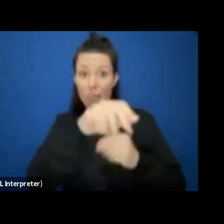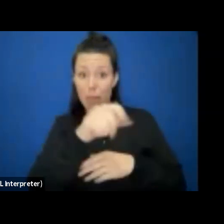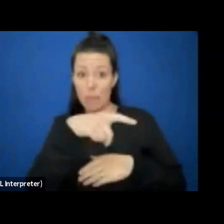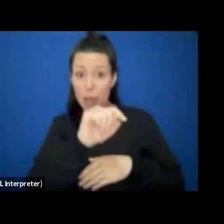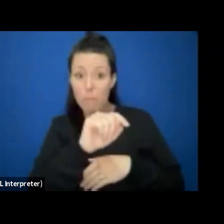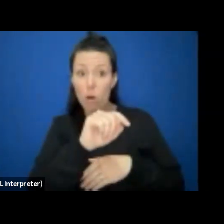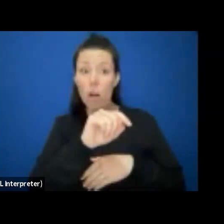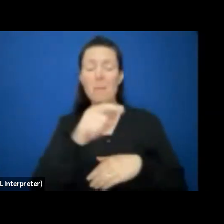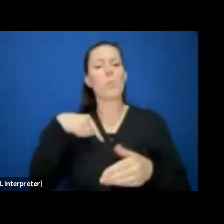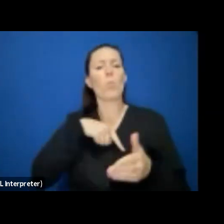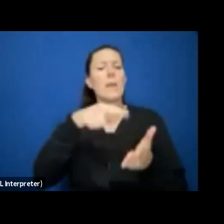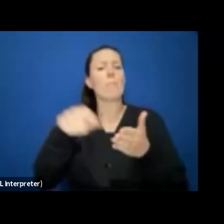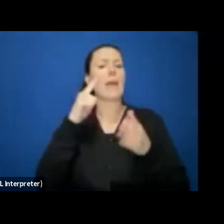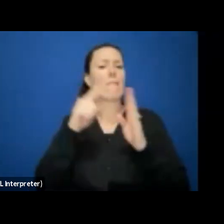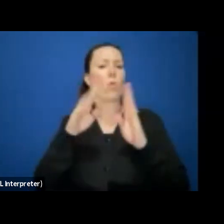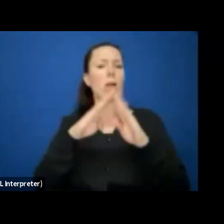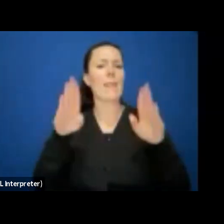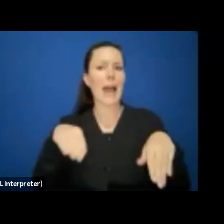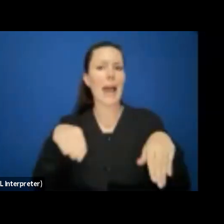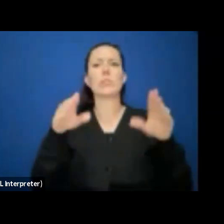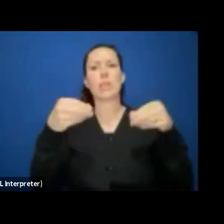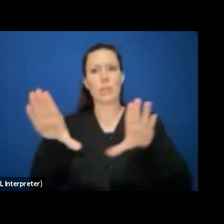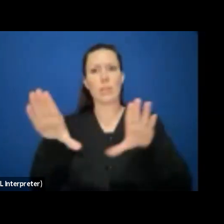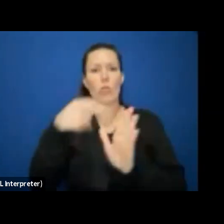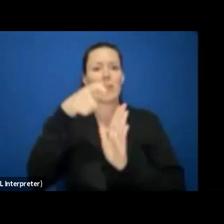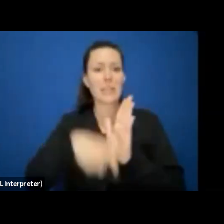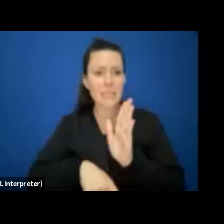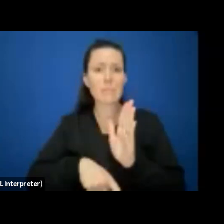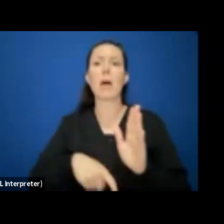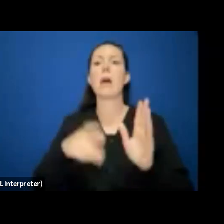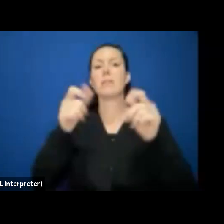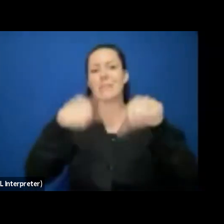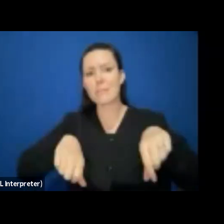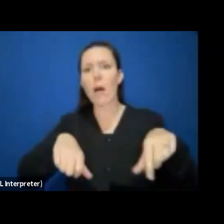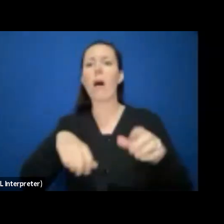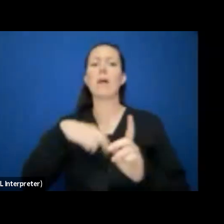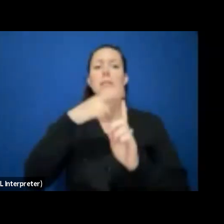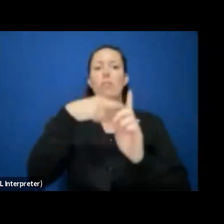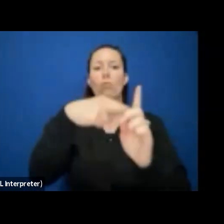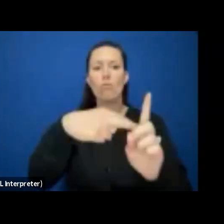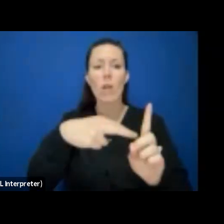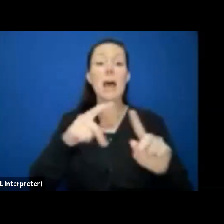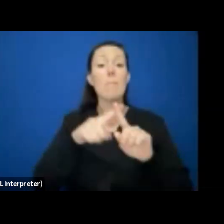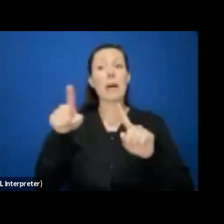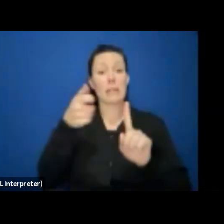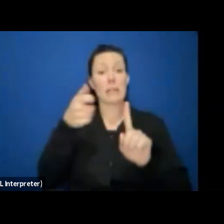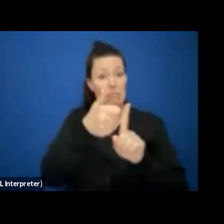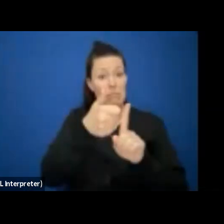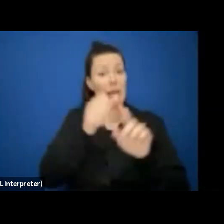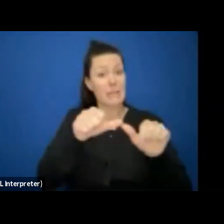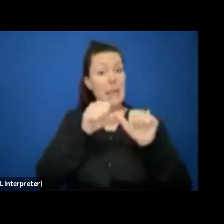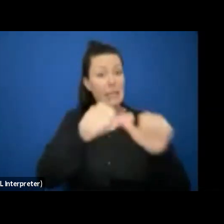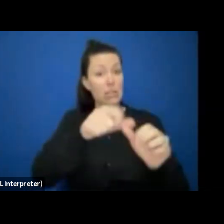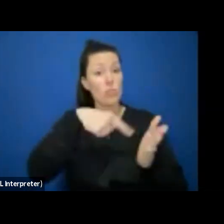we pay for the house, for their moving expenses, secure deposit, first month rent. Can they continue making the rent?